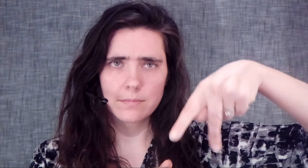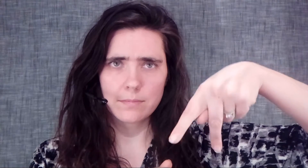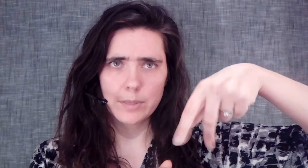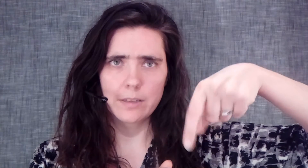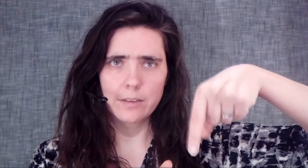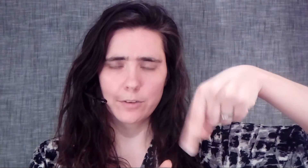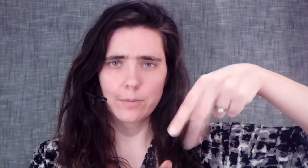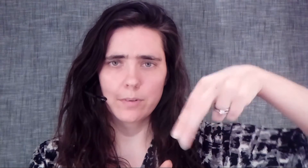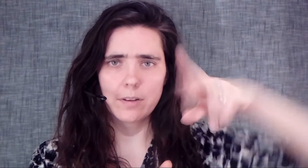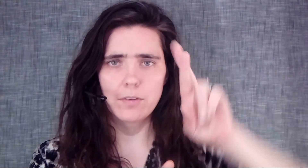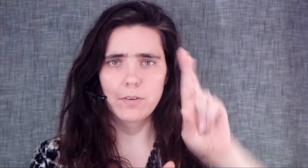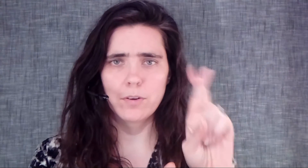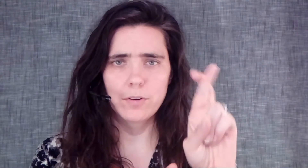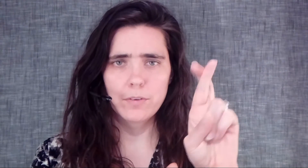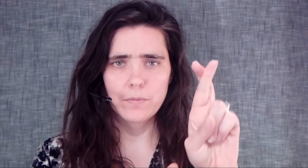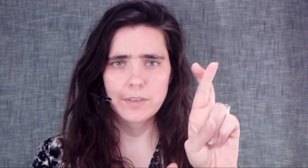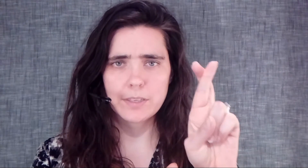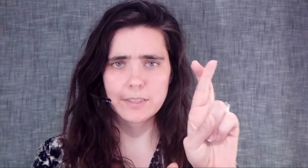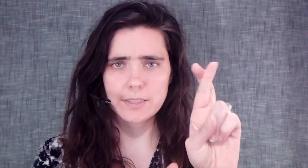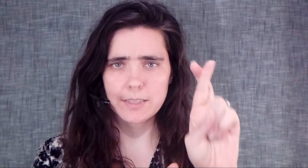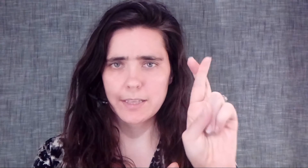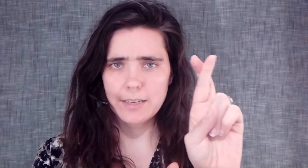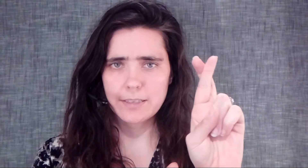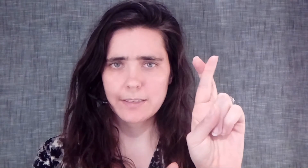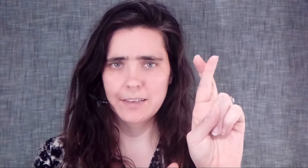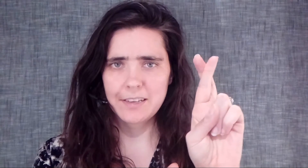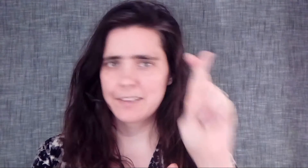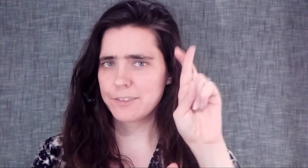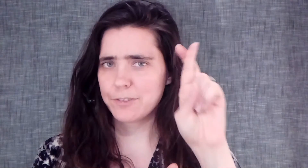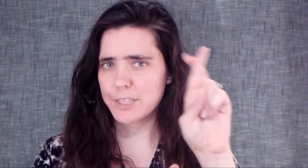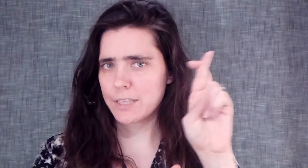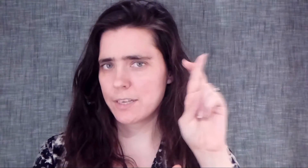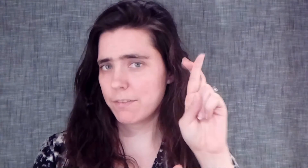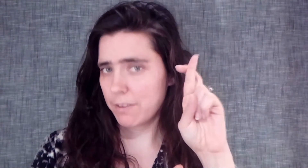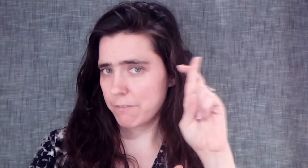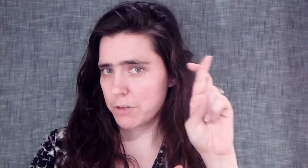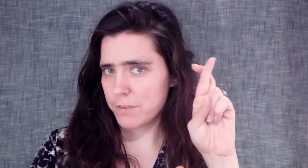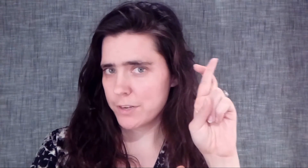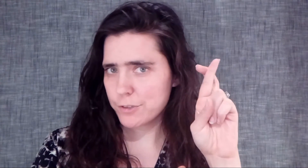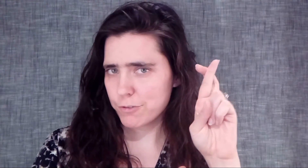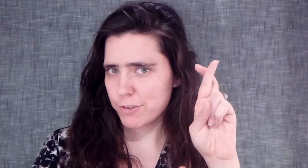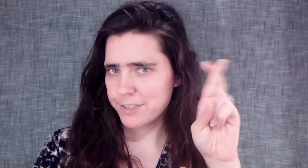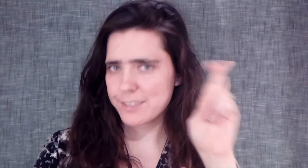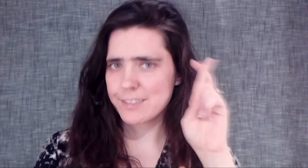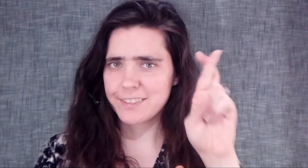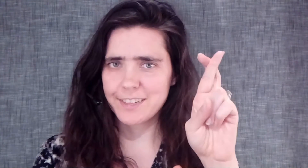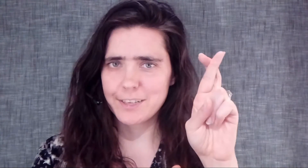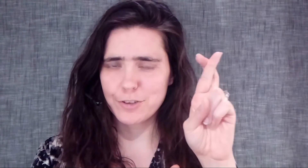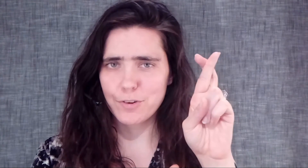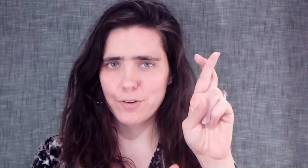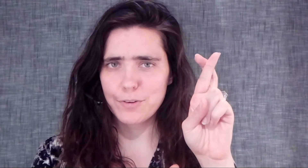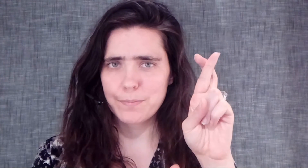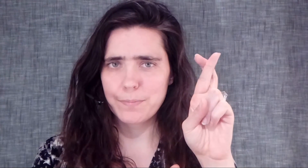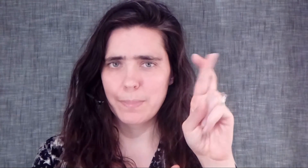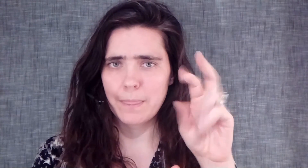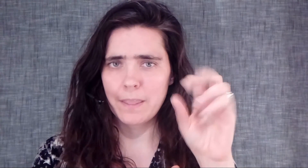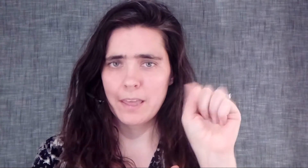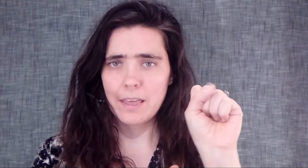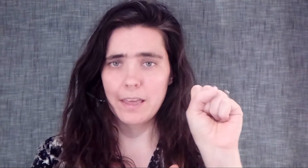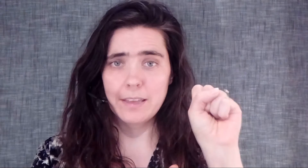P, Q, R is that. So just kind of having your fingers crossed, that's your R.